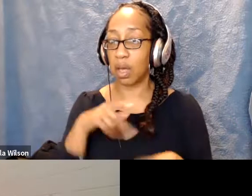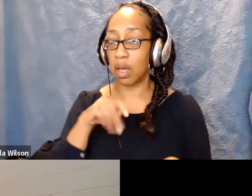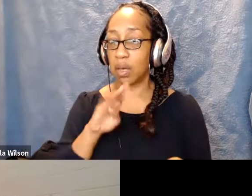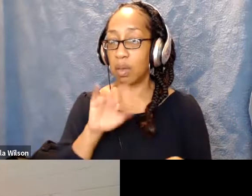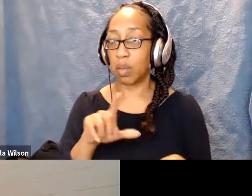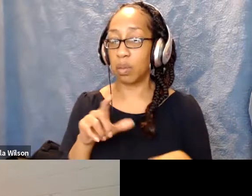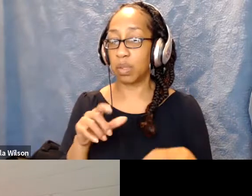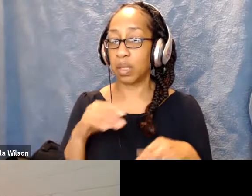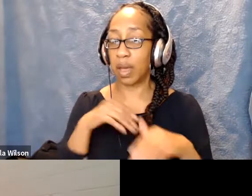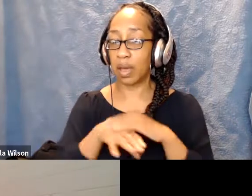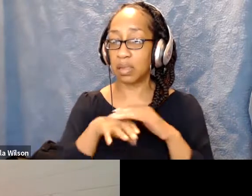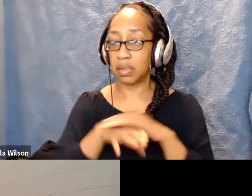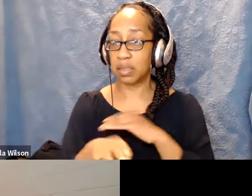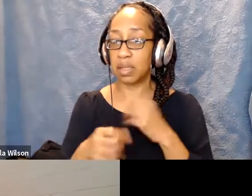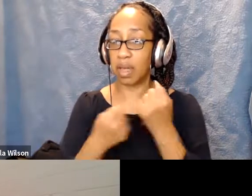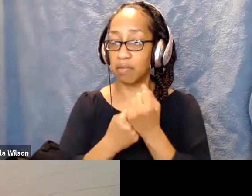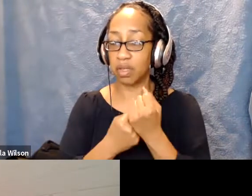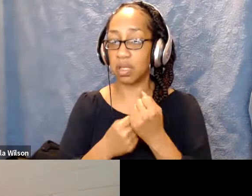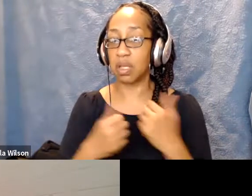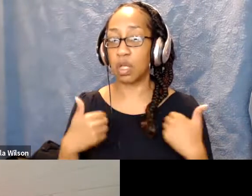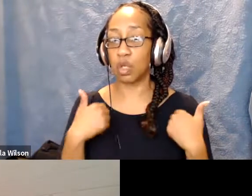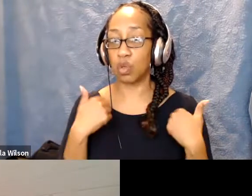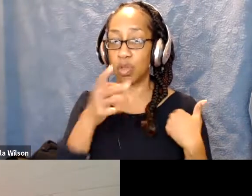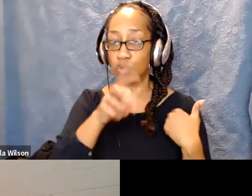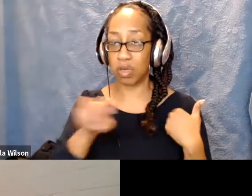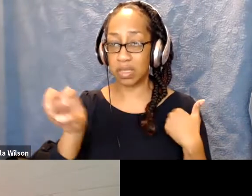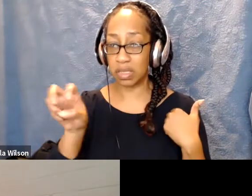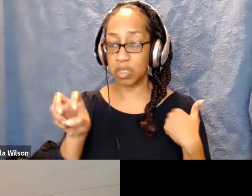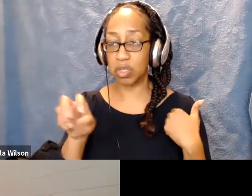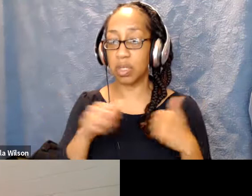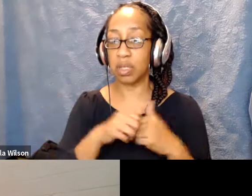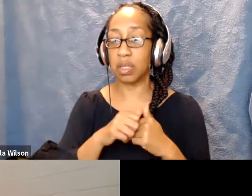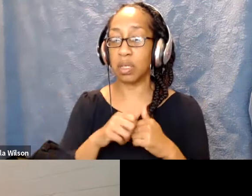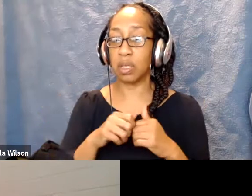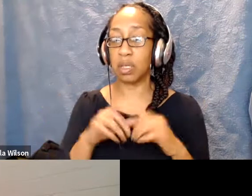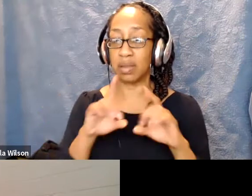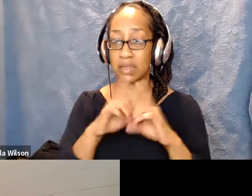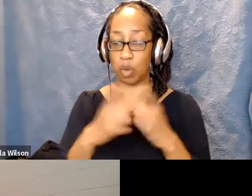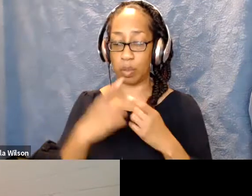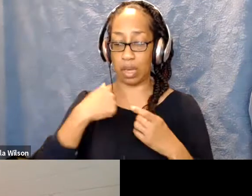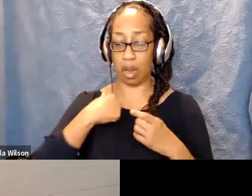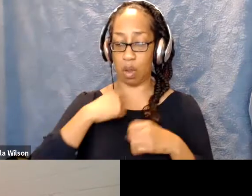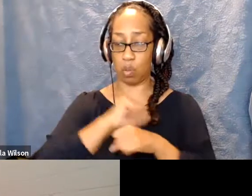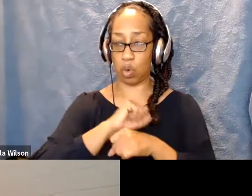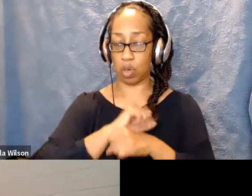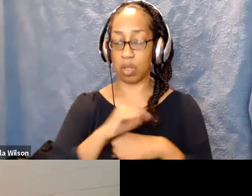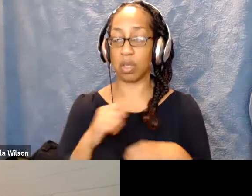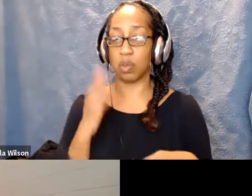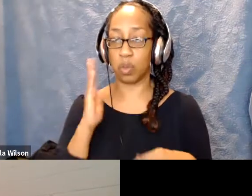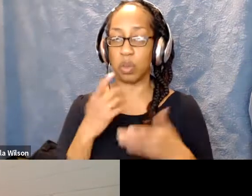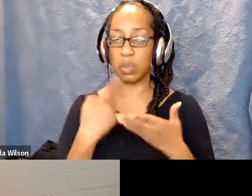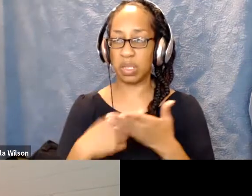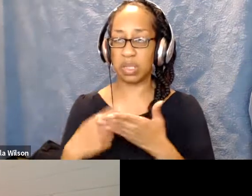advocacy. A youth in transition, which is the department that I am in and what we'll be talking about mostly